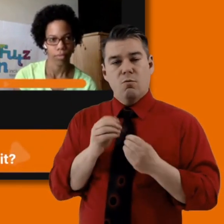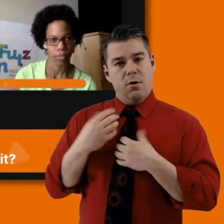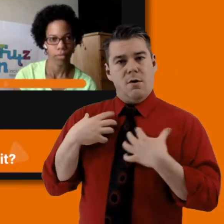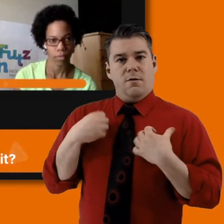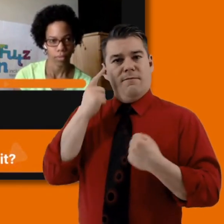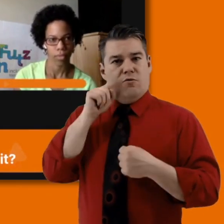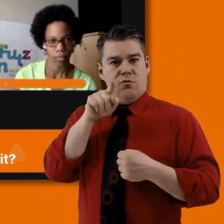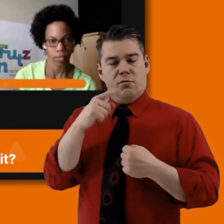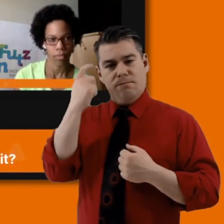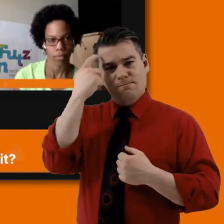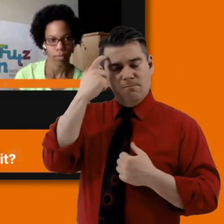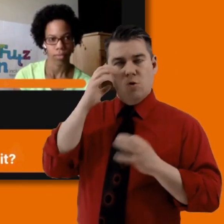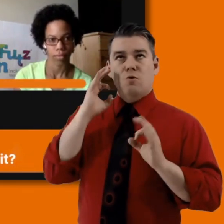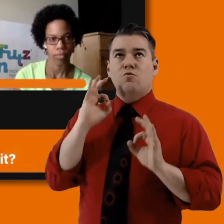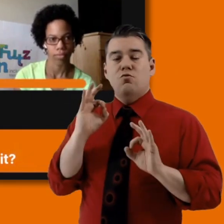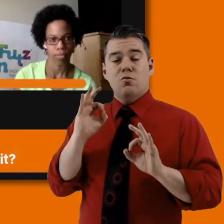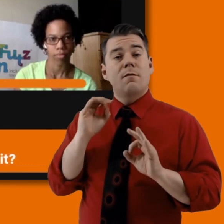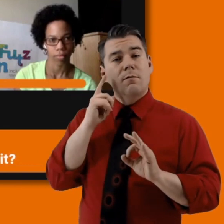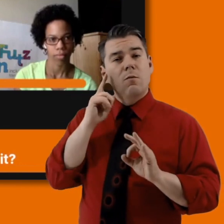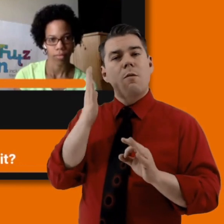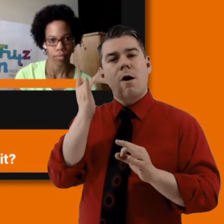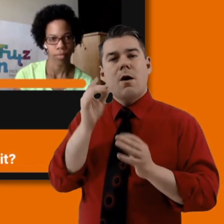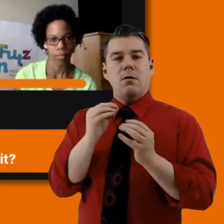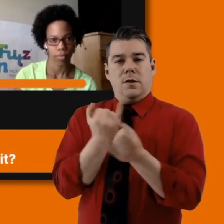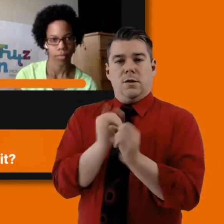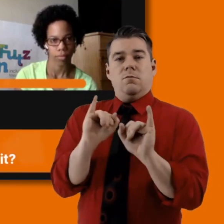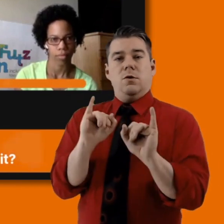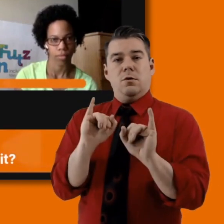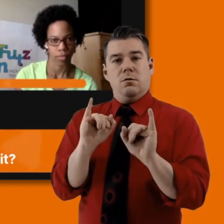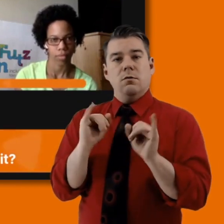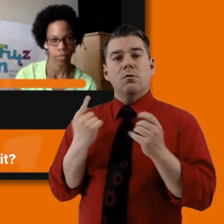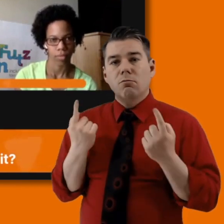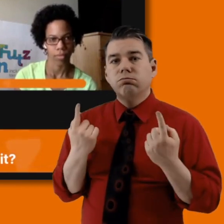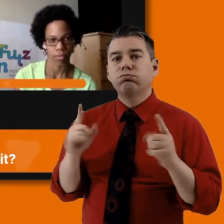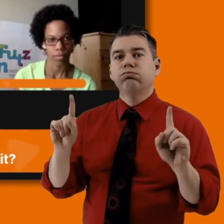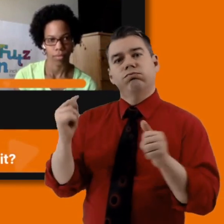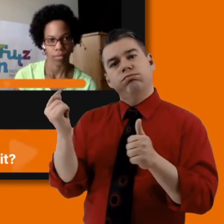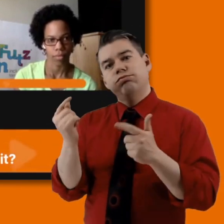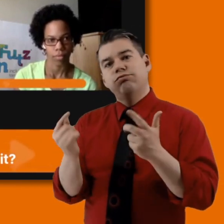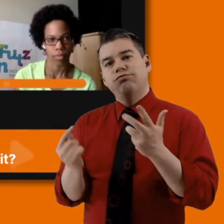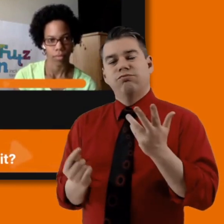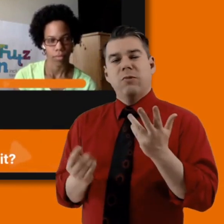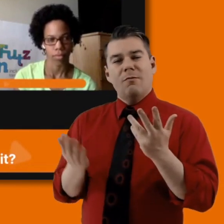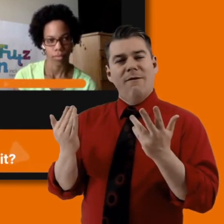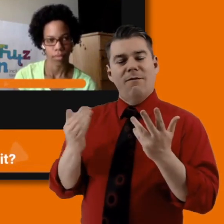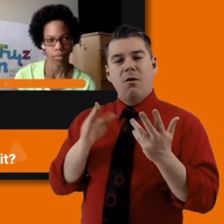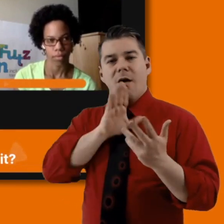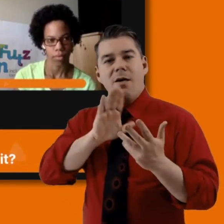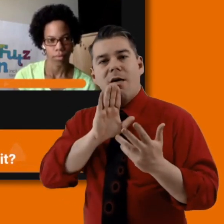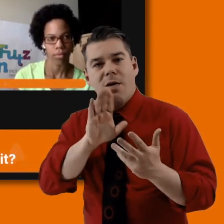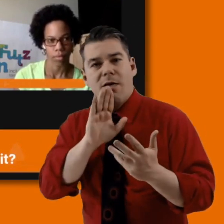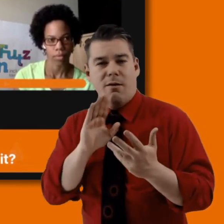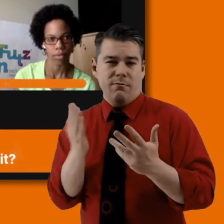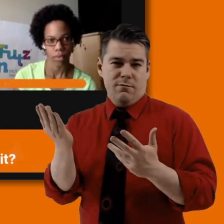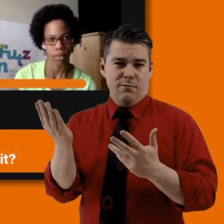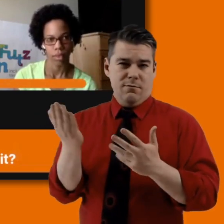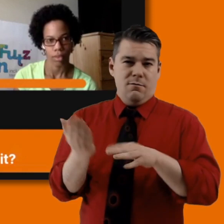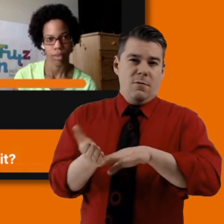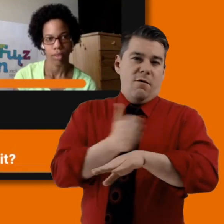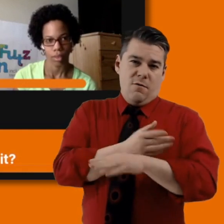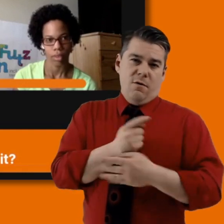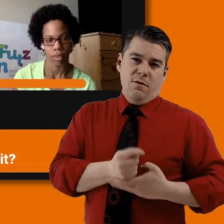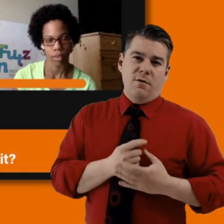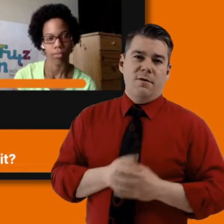you mentally, because you're independent and you're accomplishing things that were kind of tripping you up prior to the